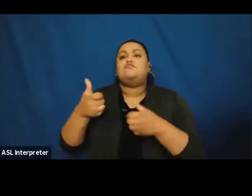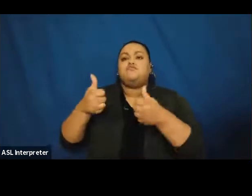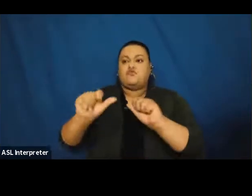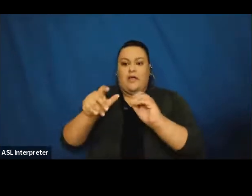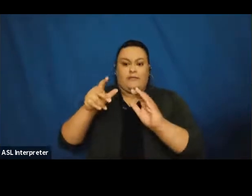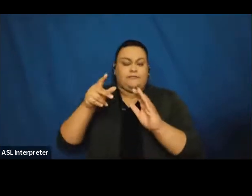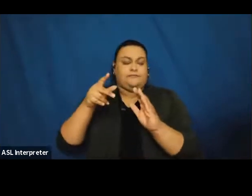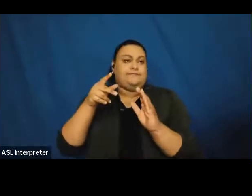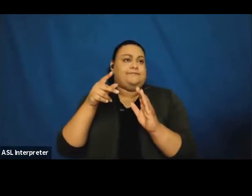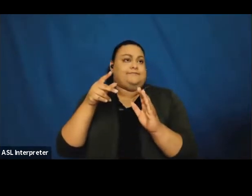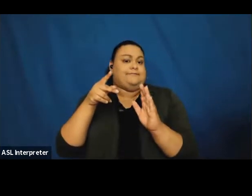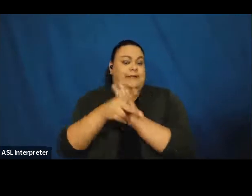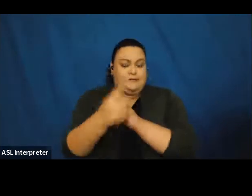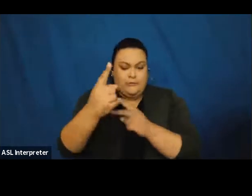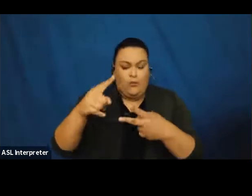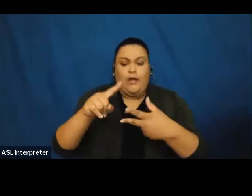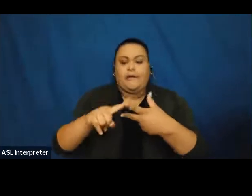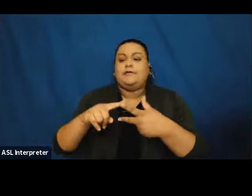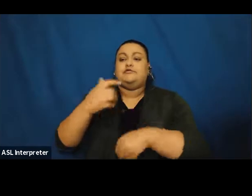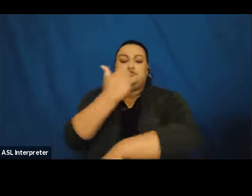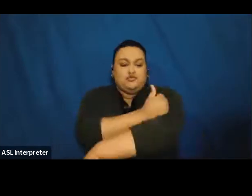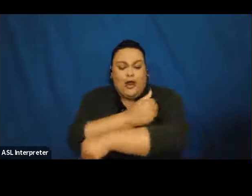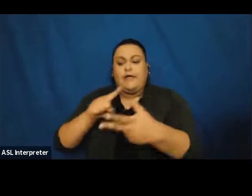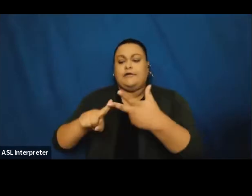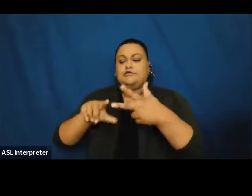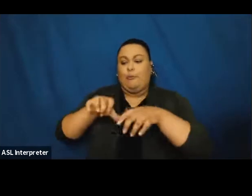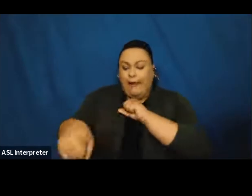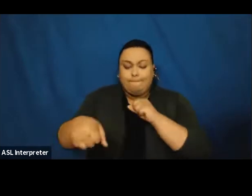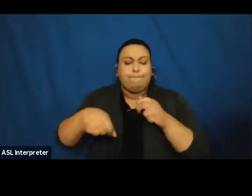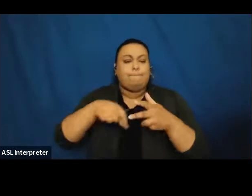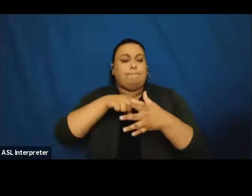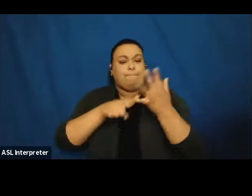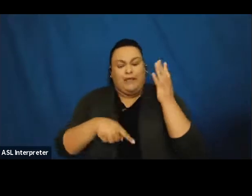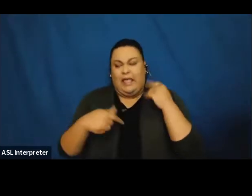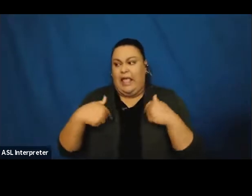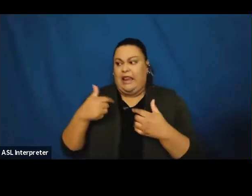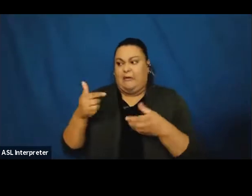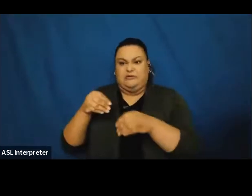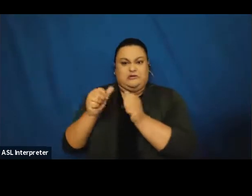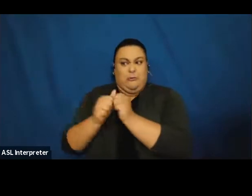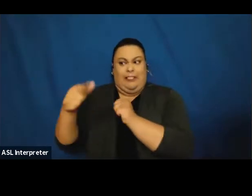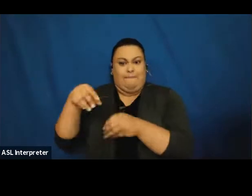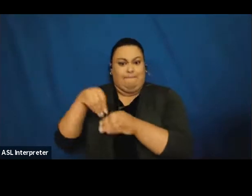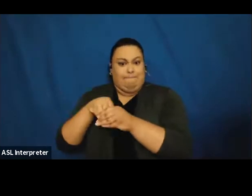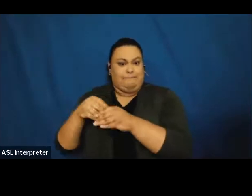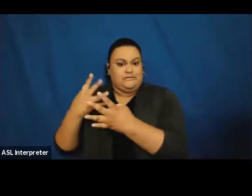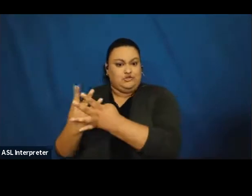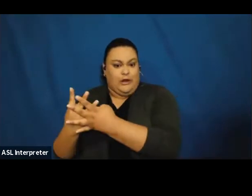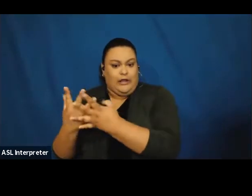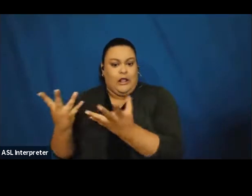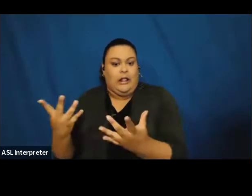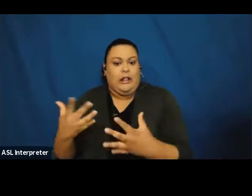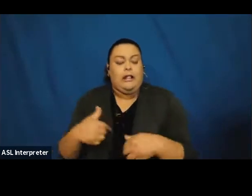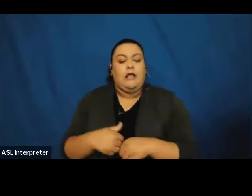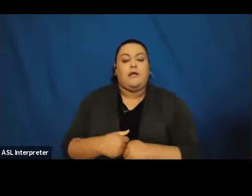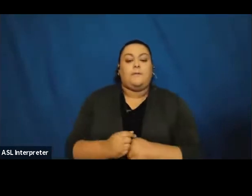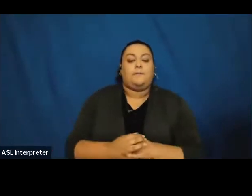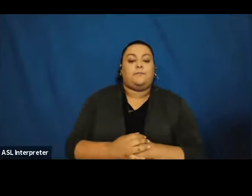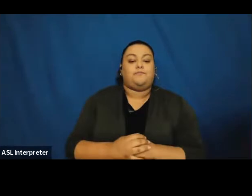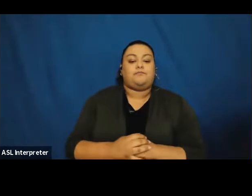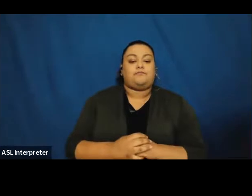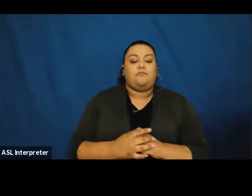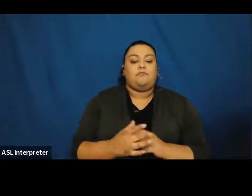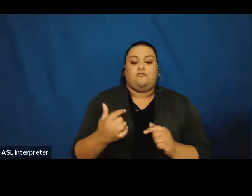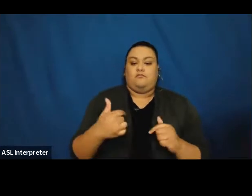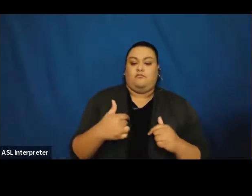rape, drugs, and all that kind of stuff. And so there I am. I get thrown in there, and they'll look at me. They will, to